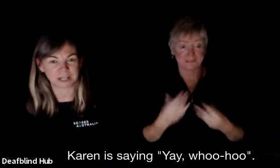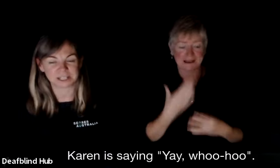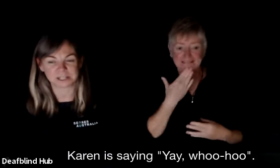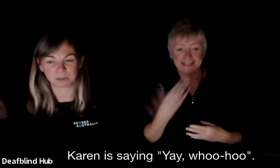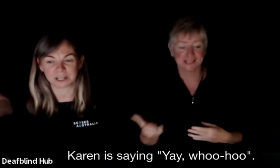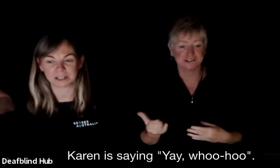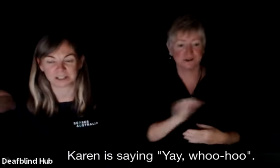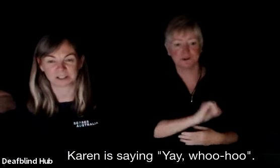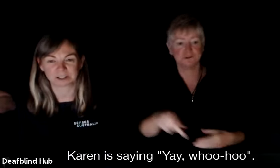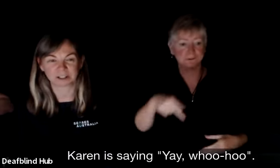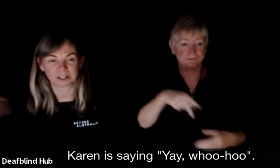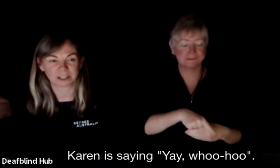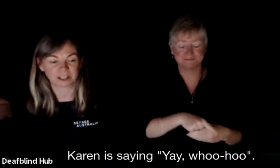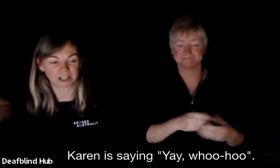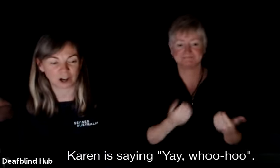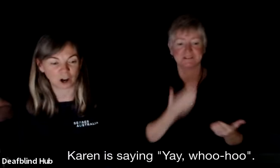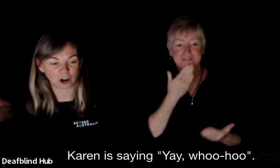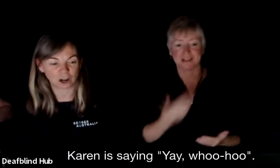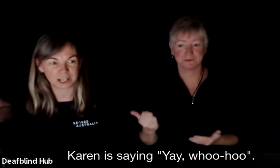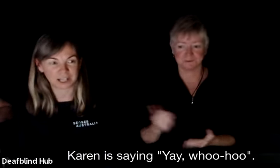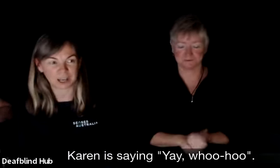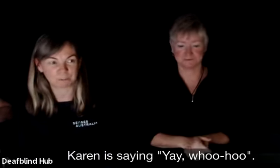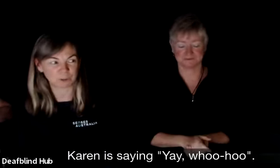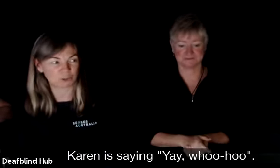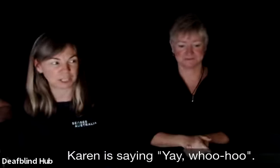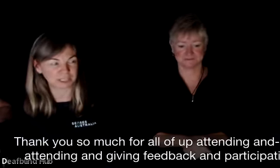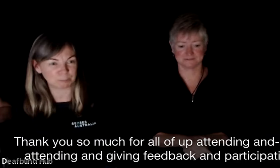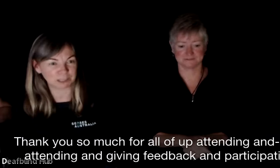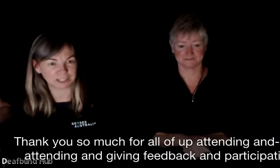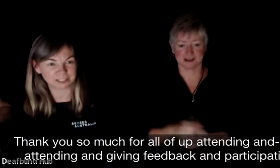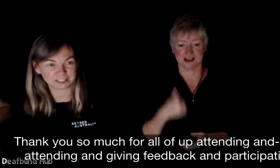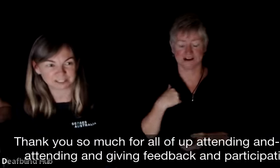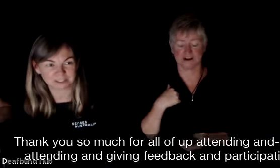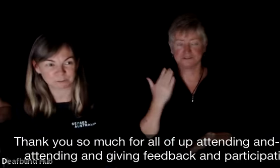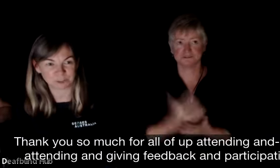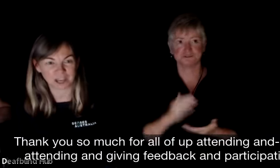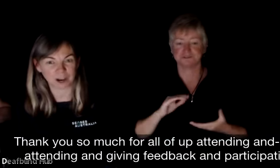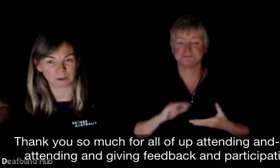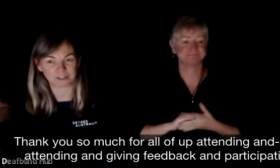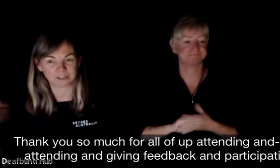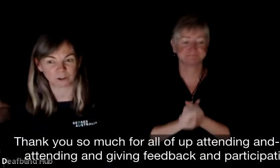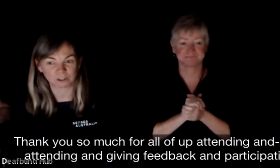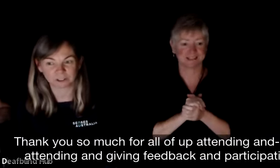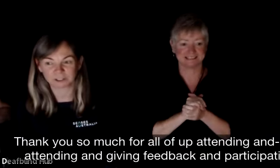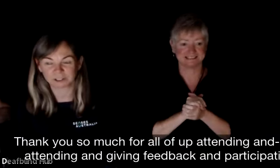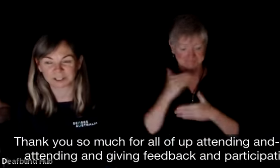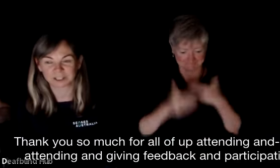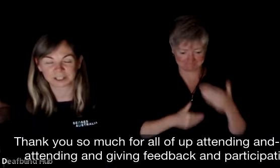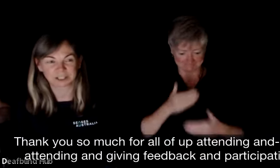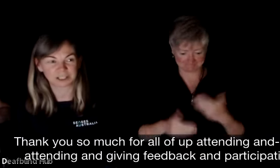and participating. I am really pleased with how it has